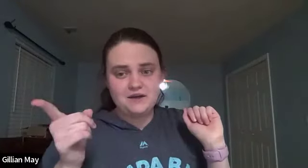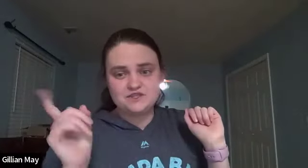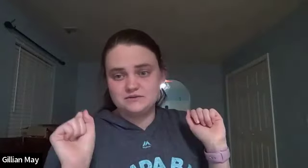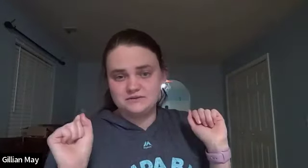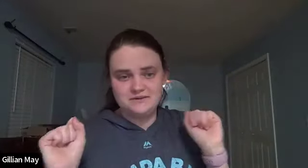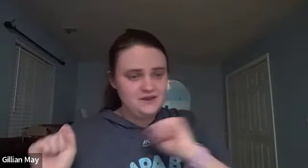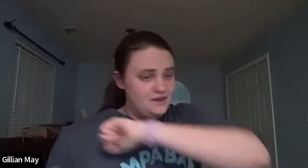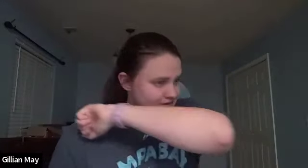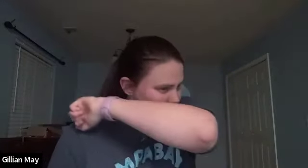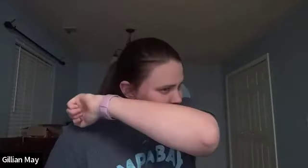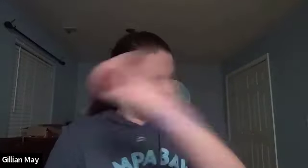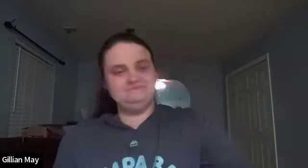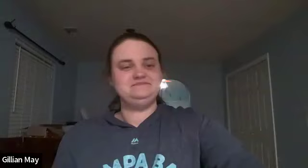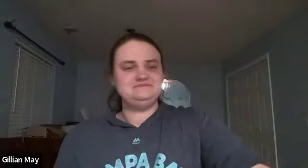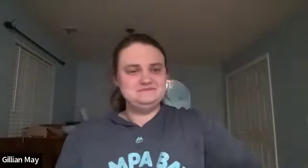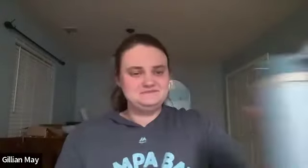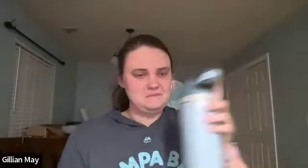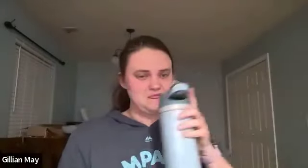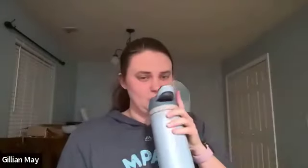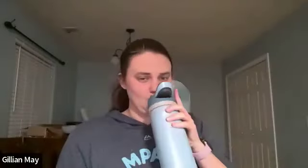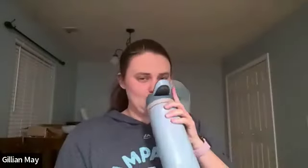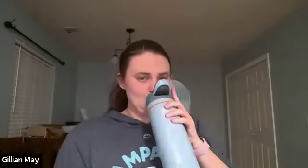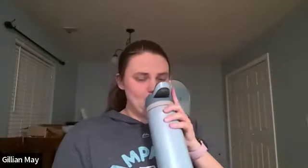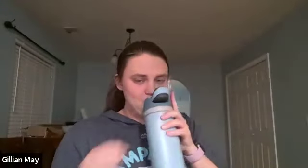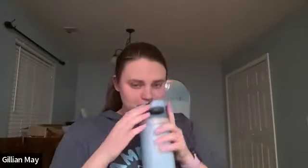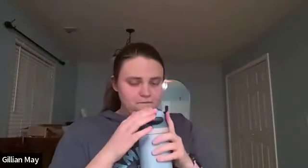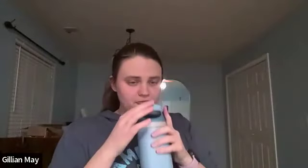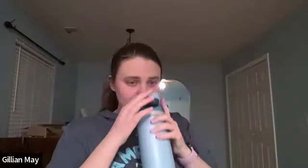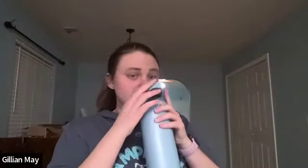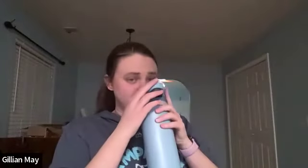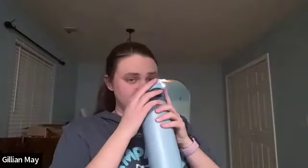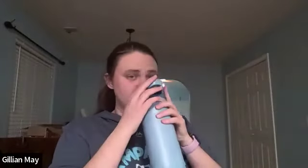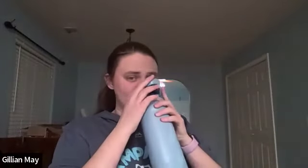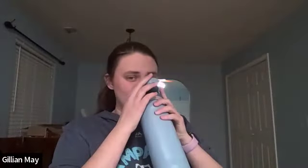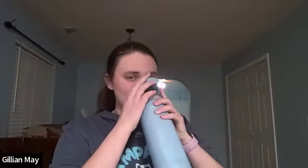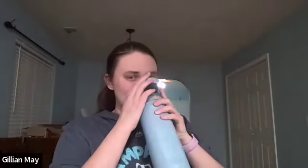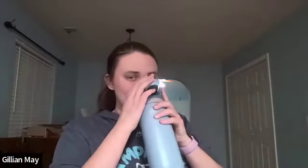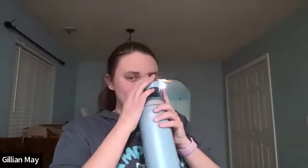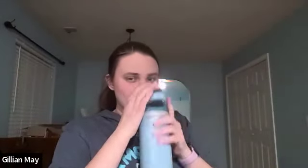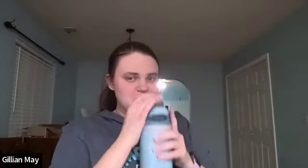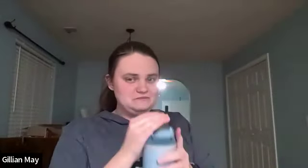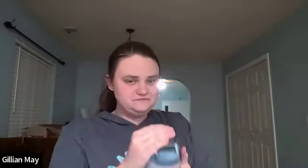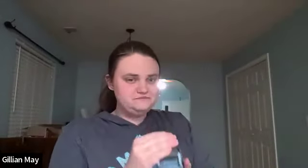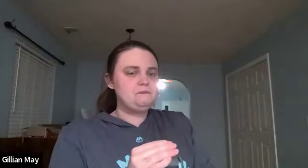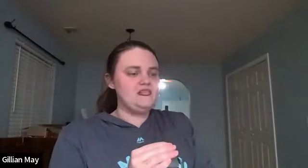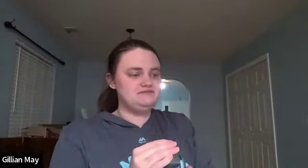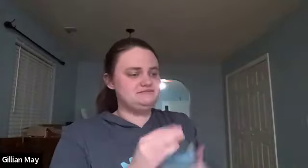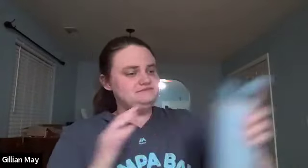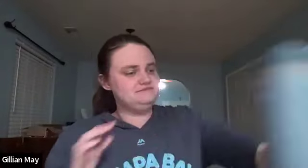what's amazing about ASL is it's just like any other foreign language. You take your French class, you take your Spanish class, you